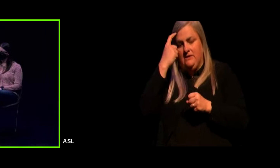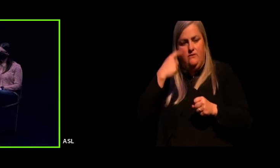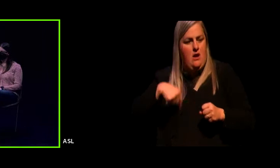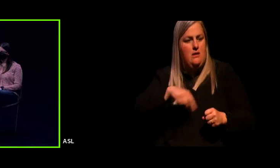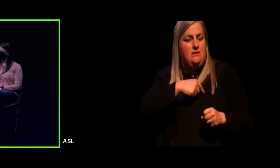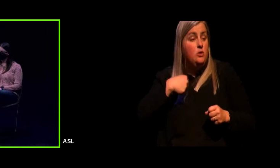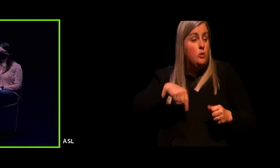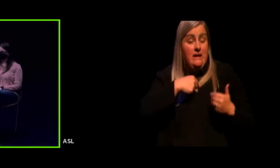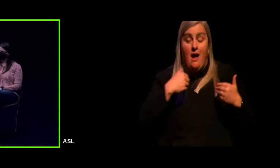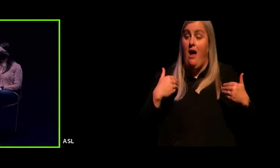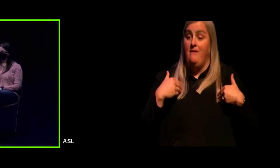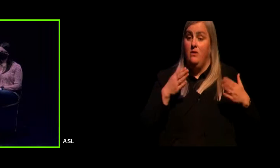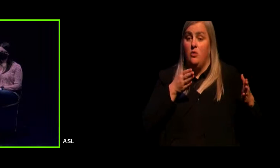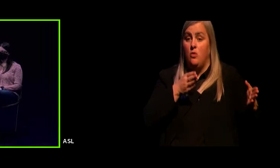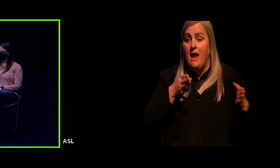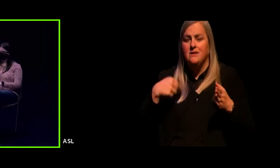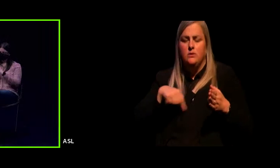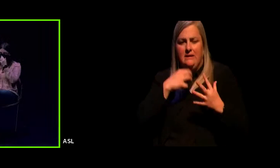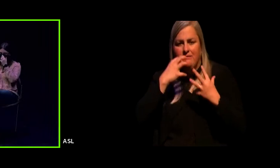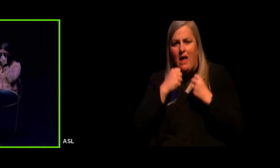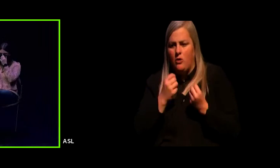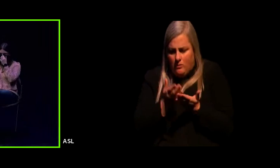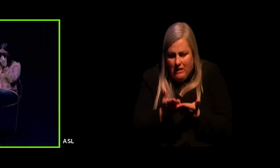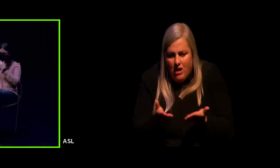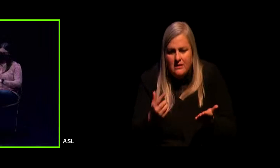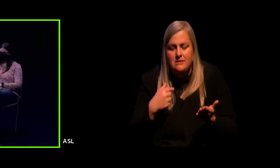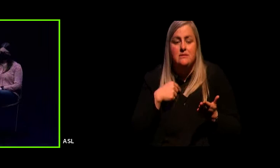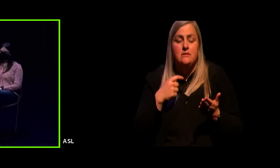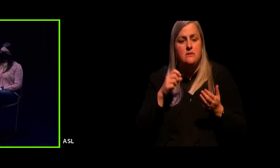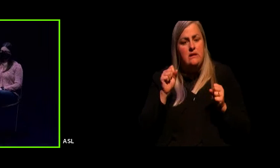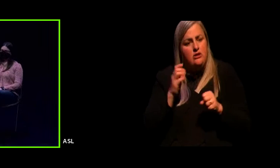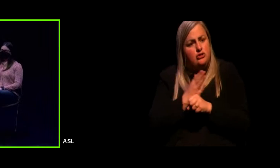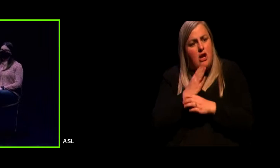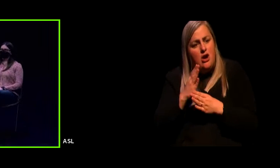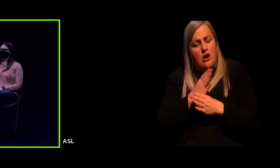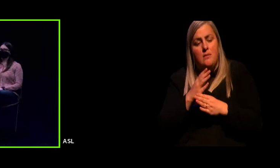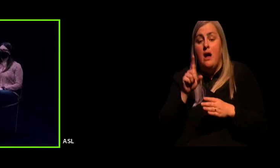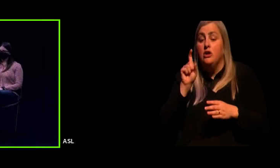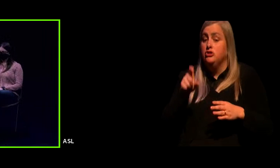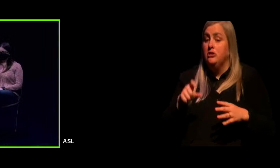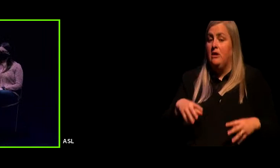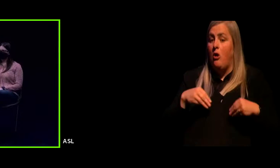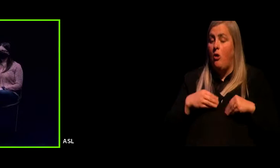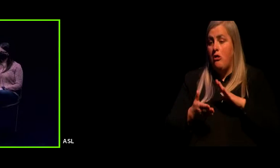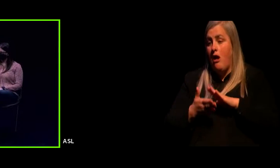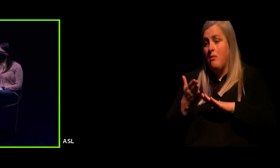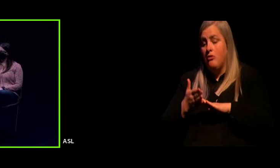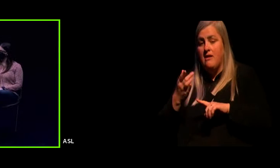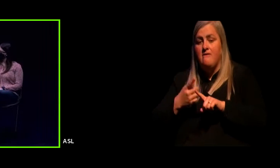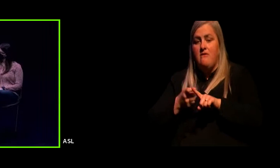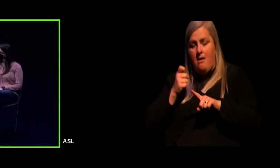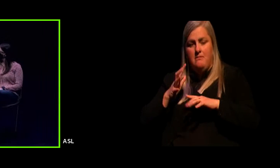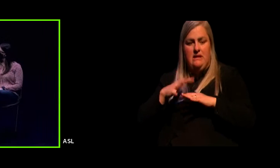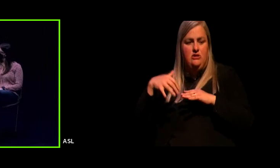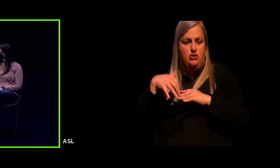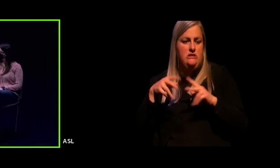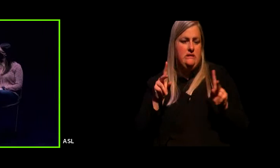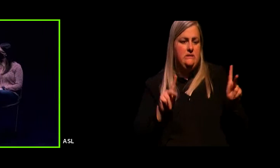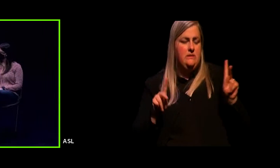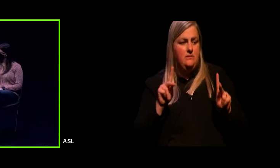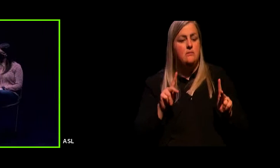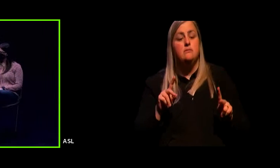And we do value the belongings, and there are ways to share that. But they should be owned and operated by Indigenous people. And collaboratively talking